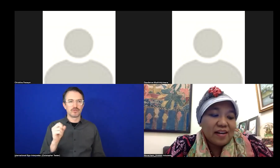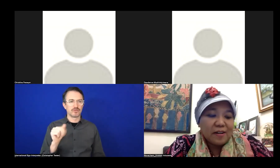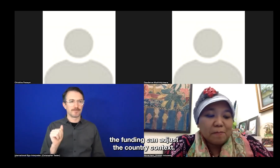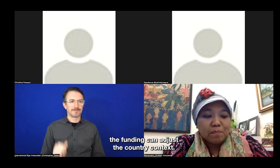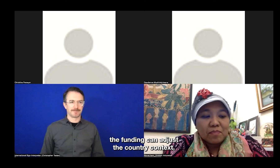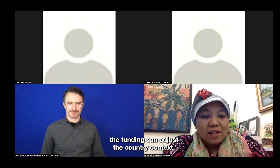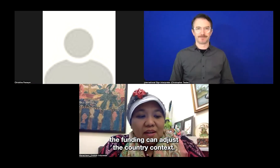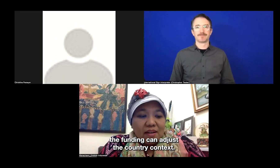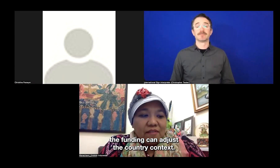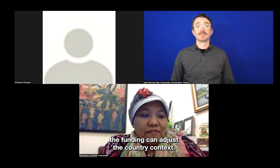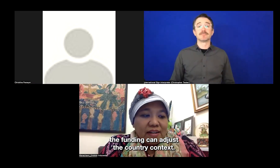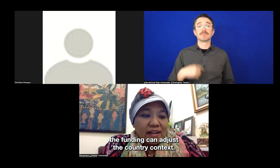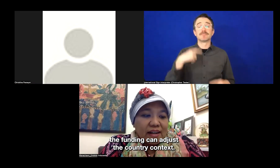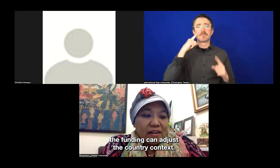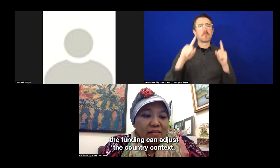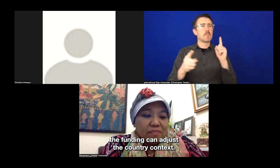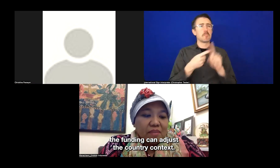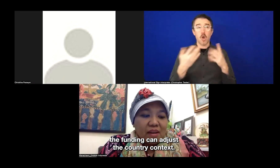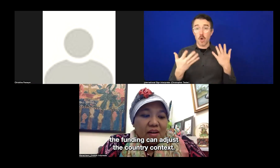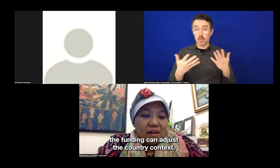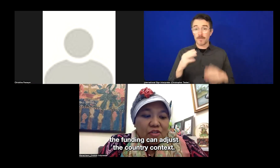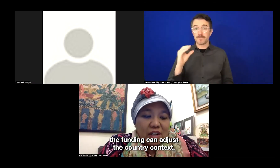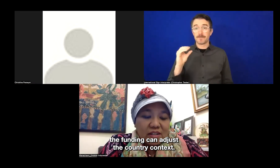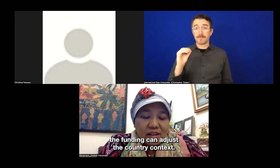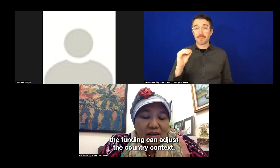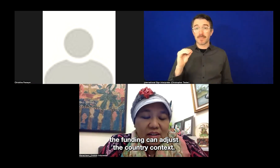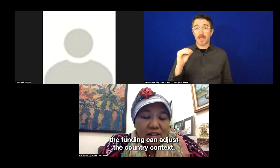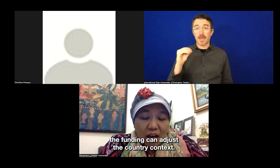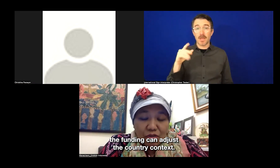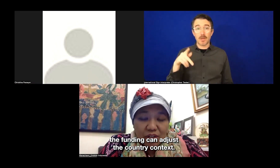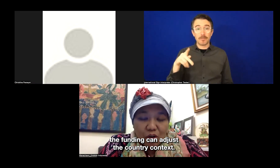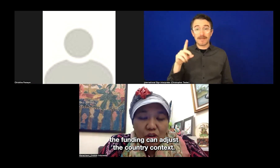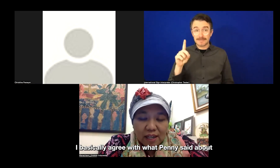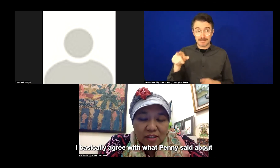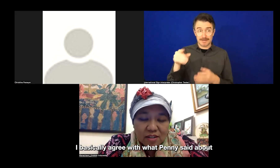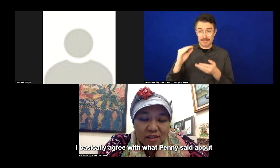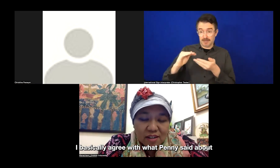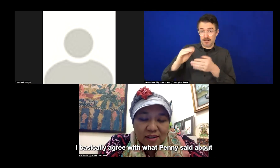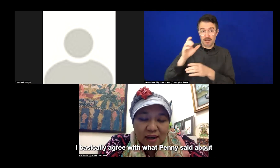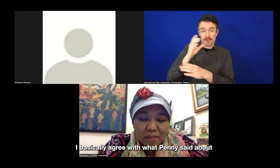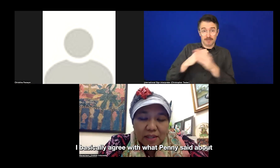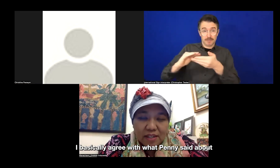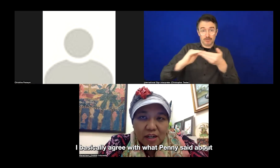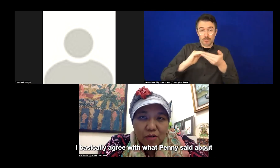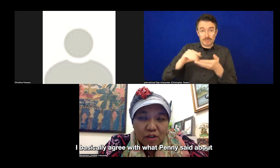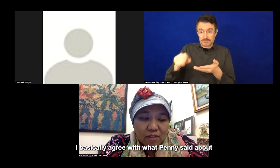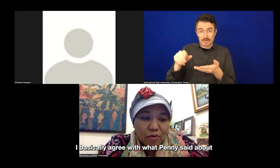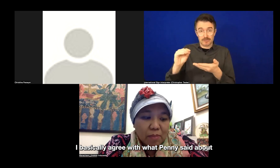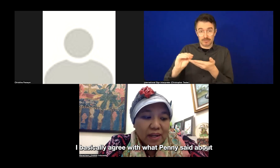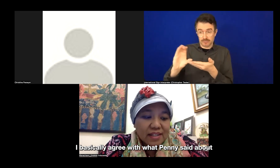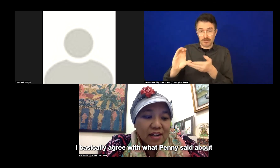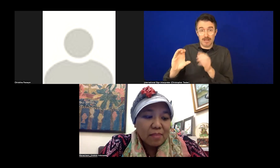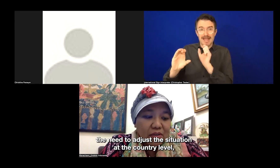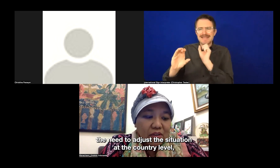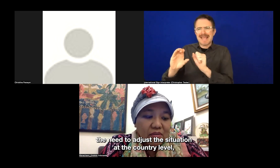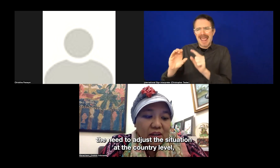that the funding can adjust the country context. I basically agree with what